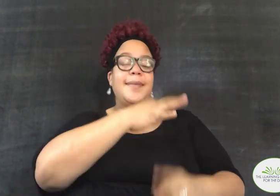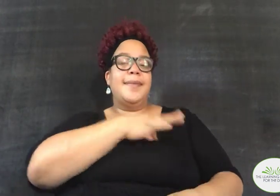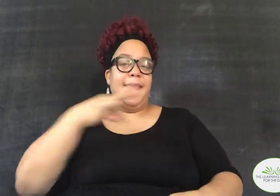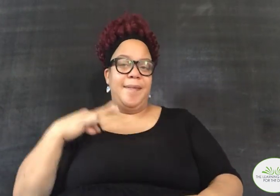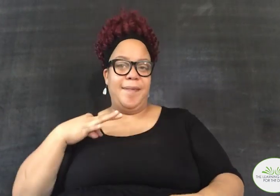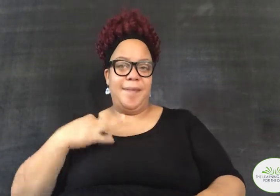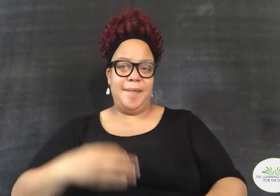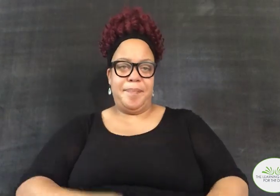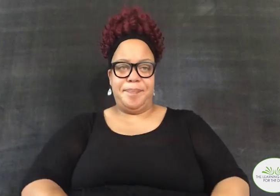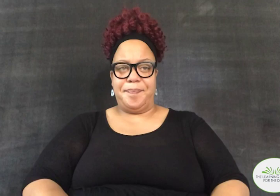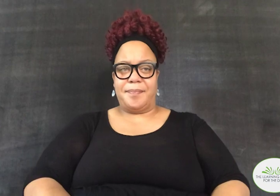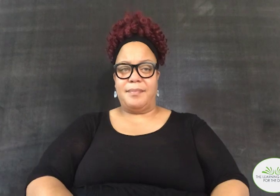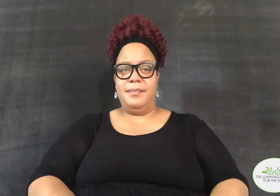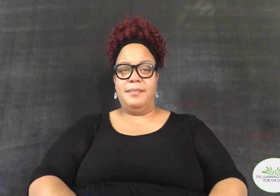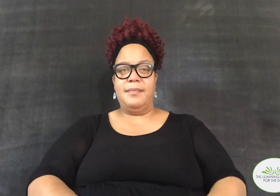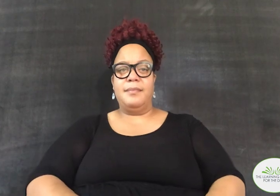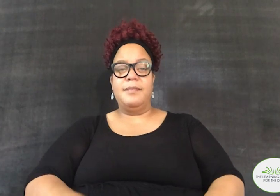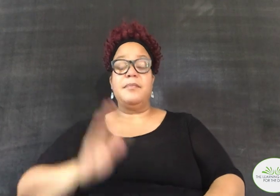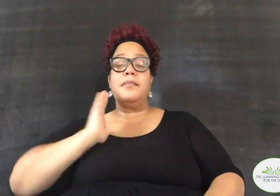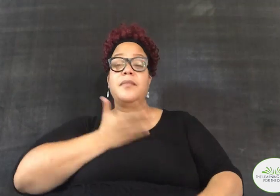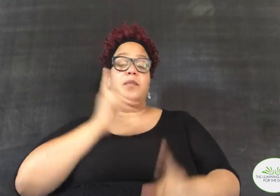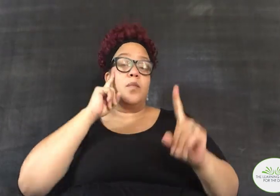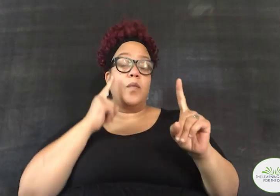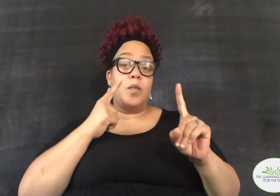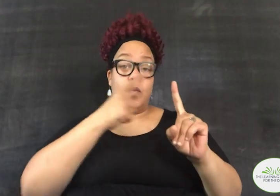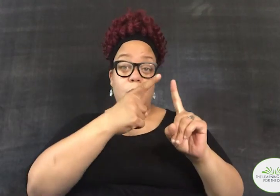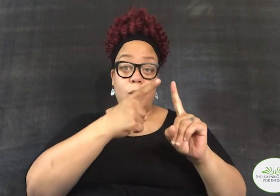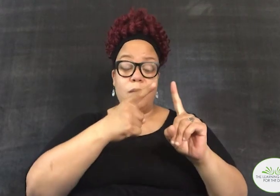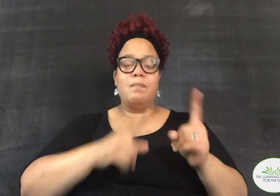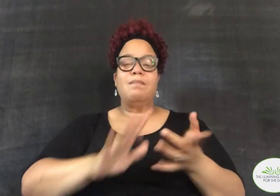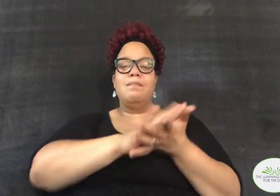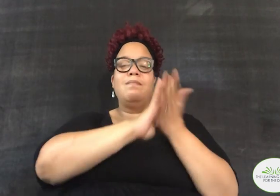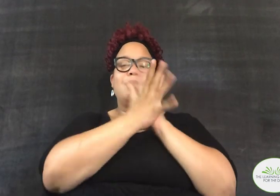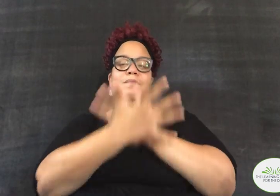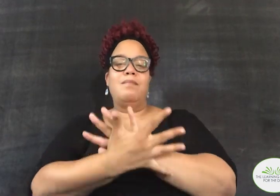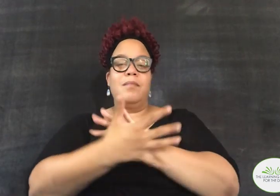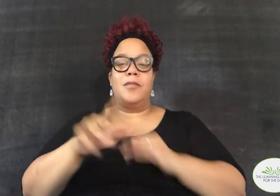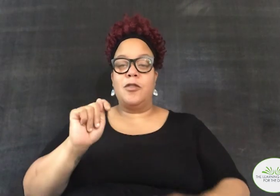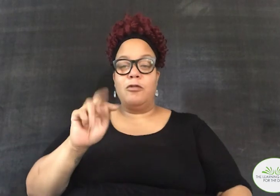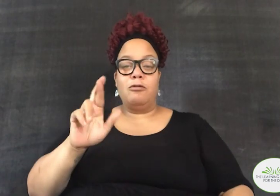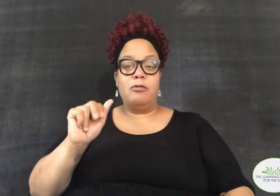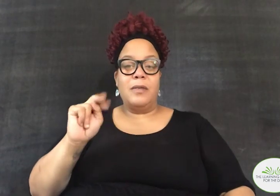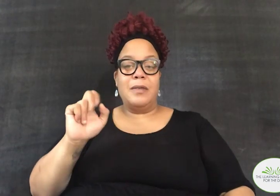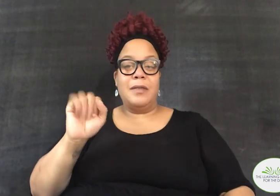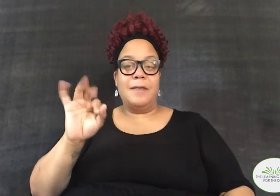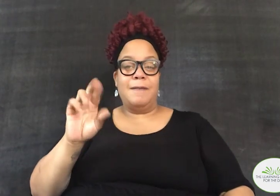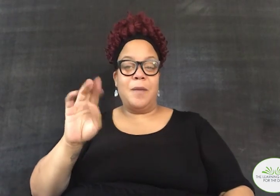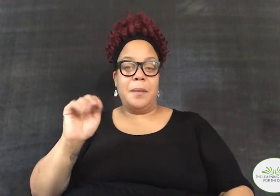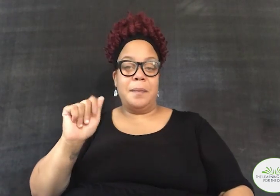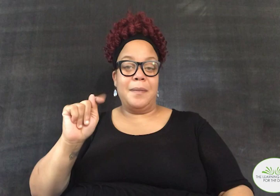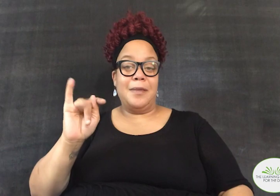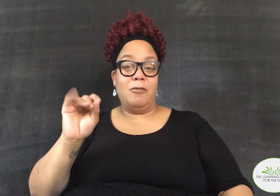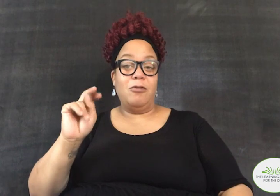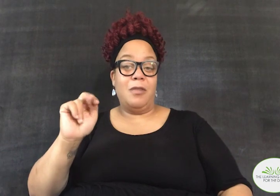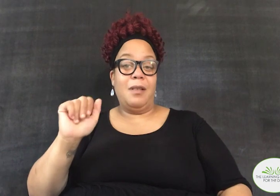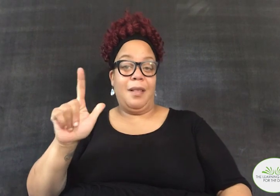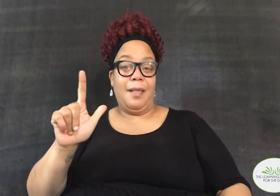Our goal is transformational social and system change to solidify all the space that